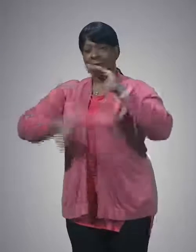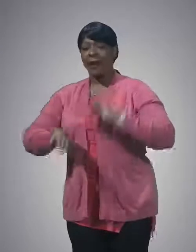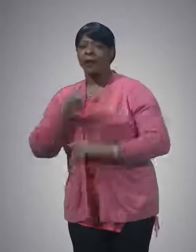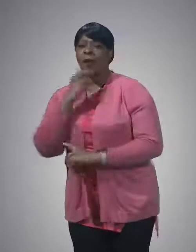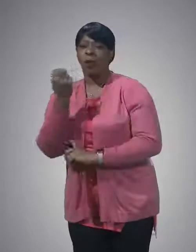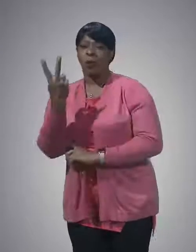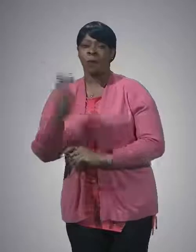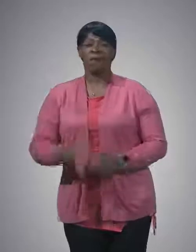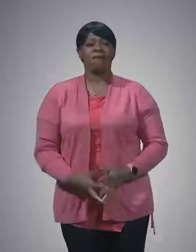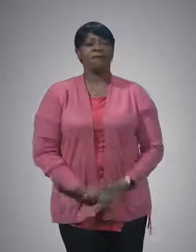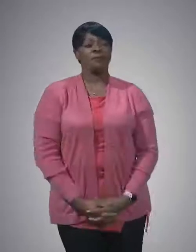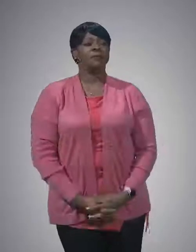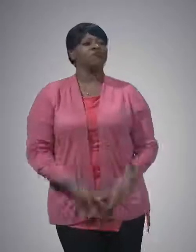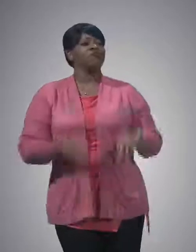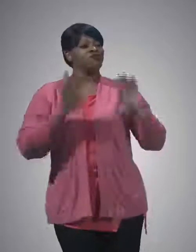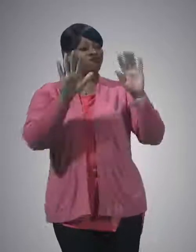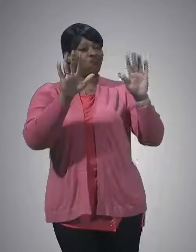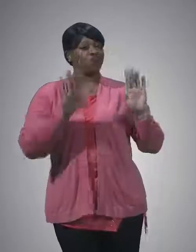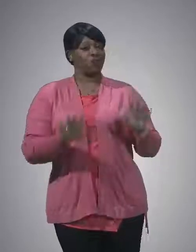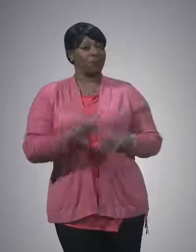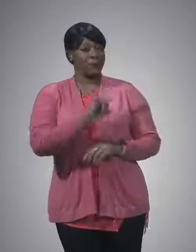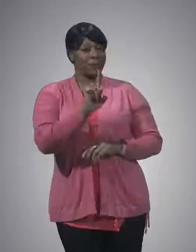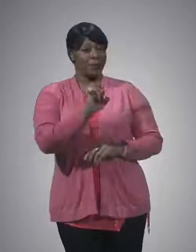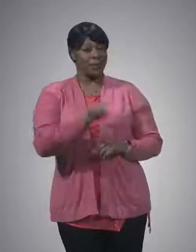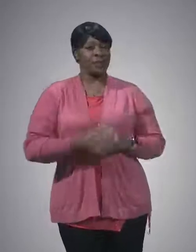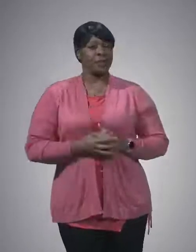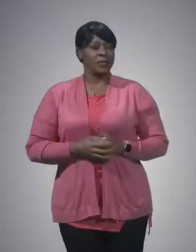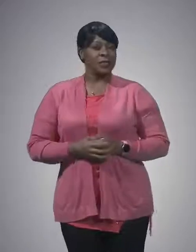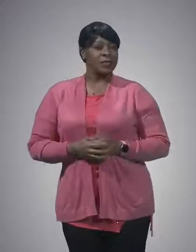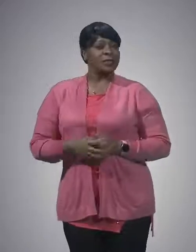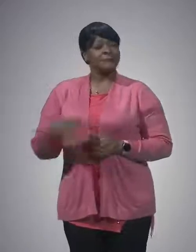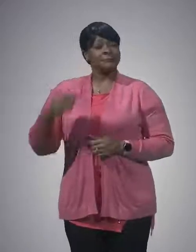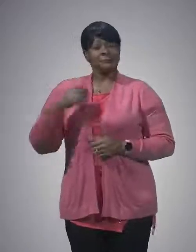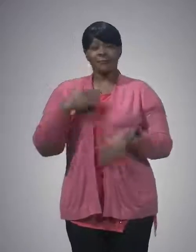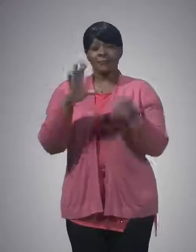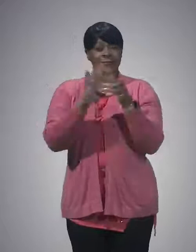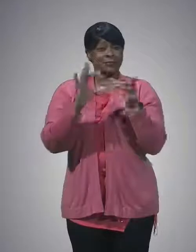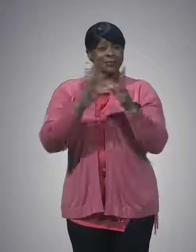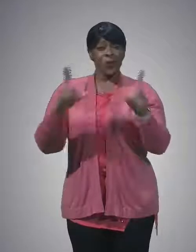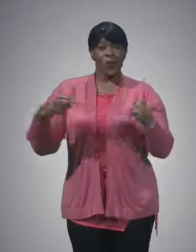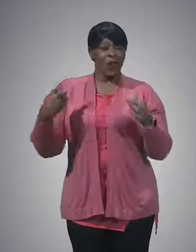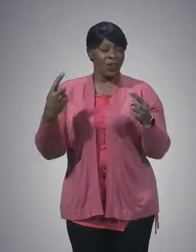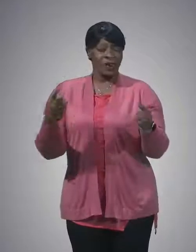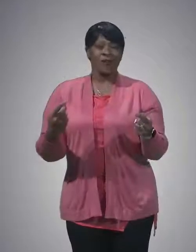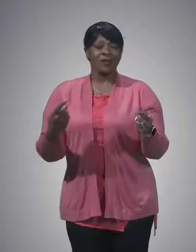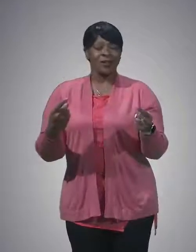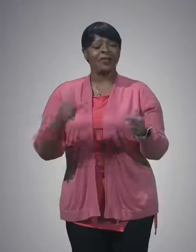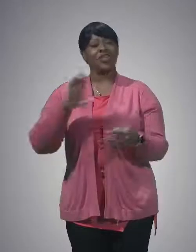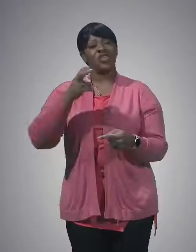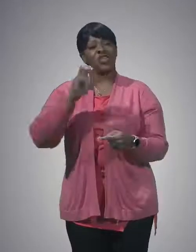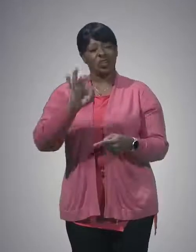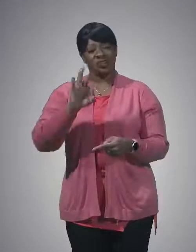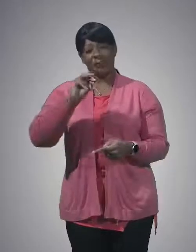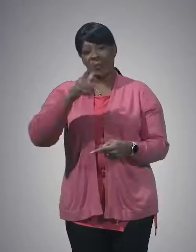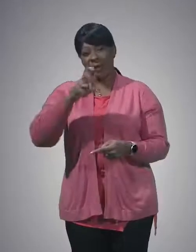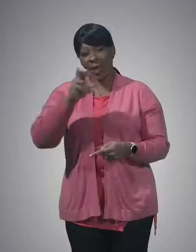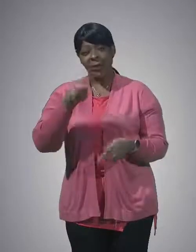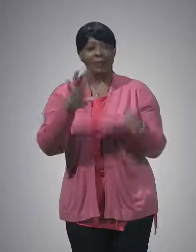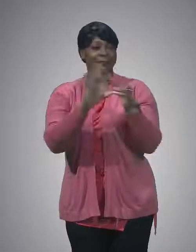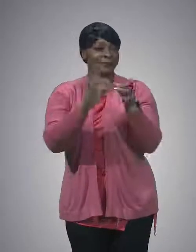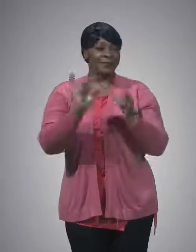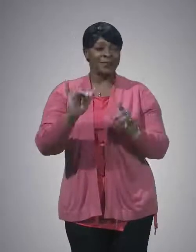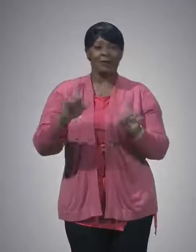12? Great question. I have been saying this all along. Chief McGowen has been saying